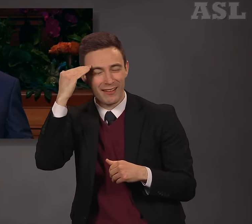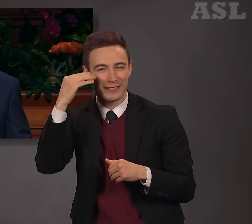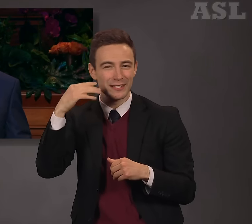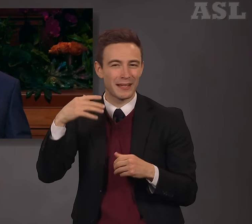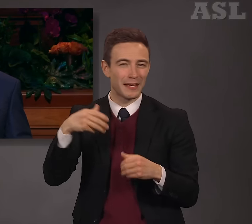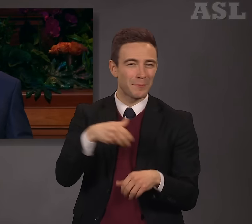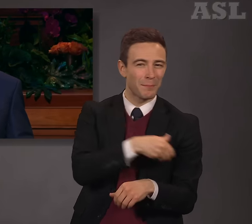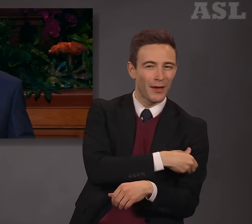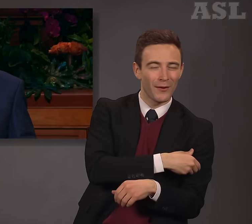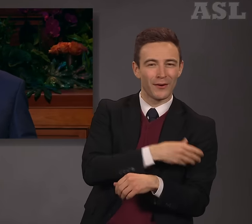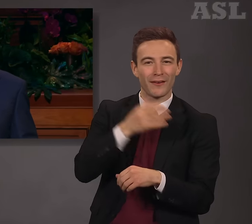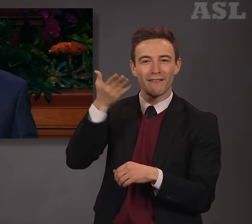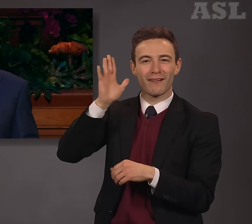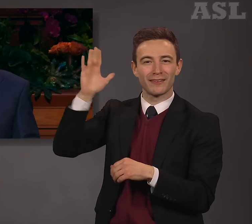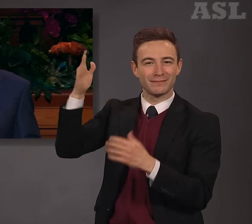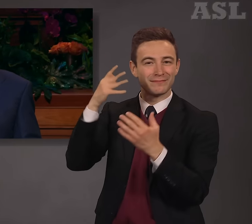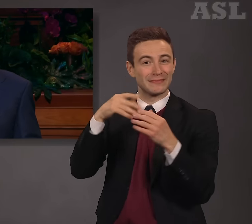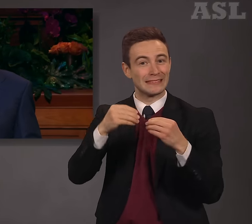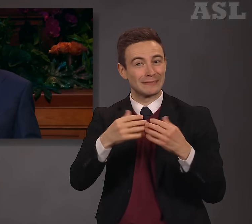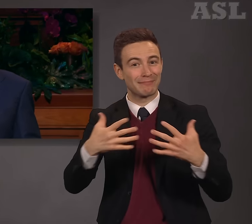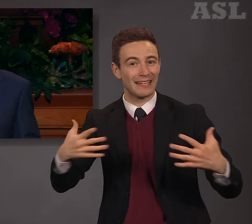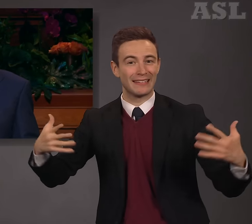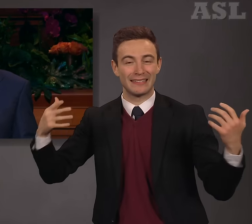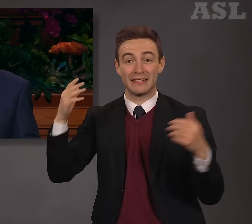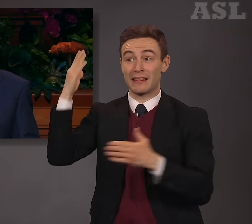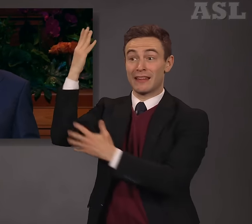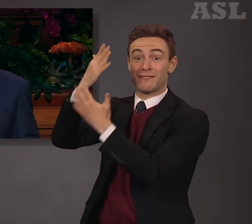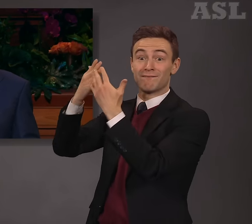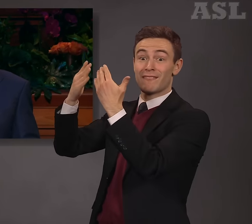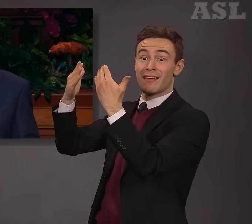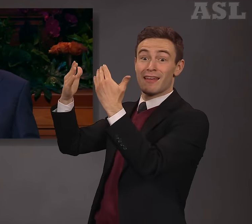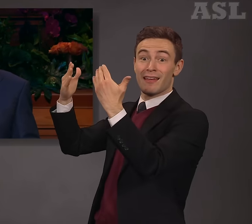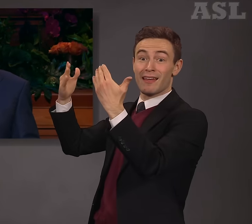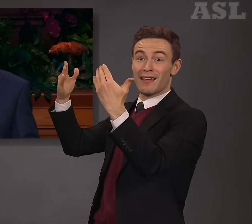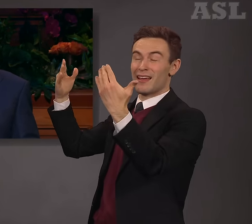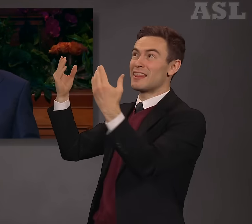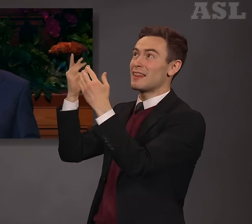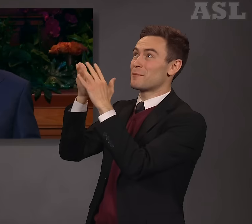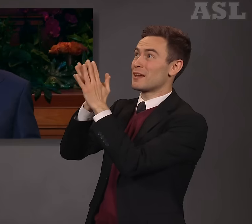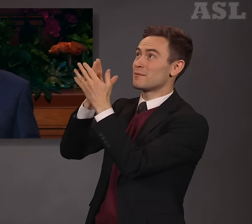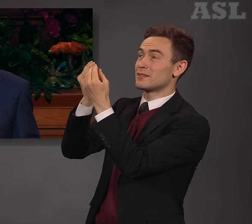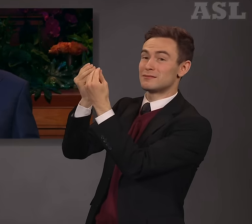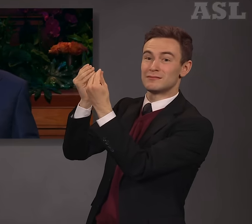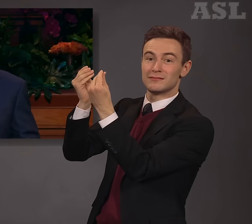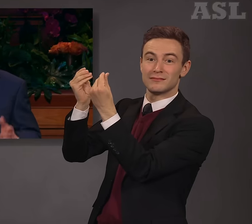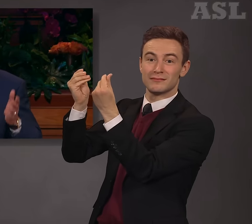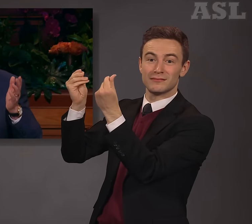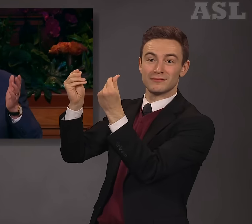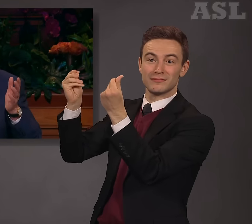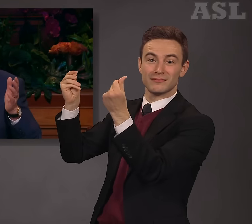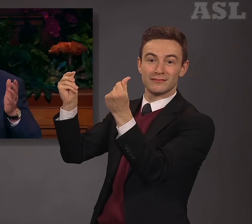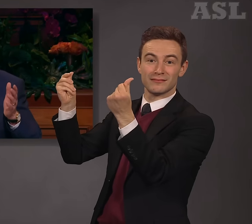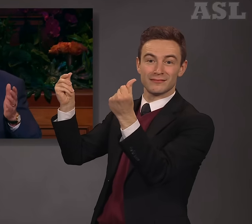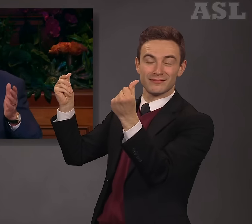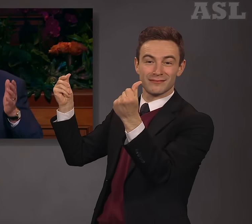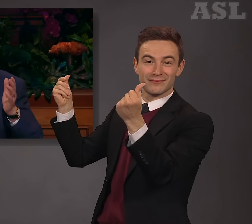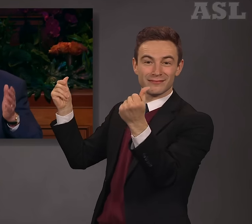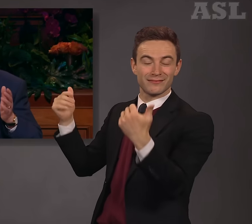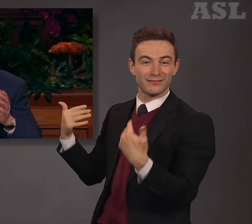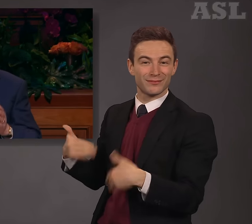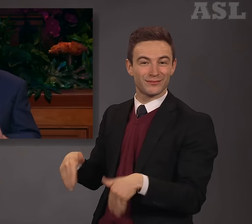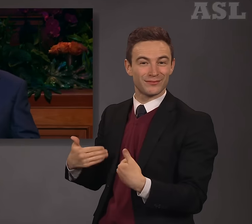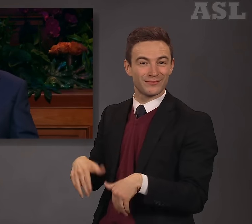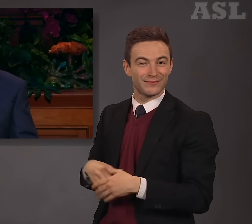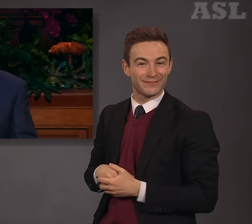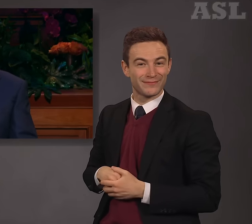are expanding. The veil or the earth is beginning to burst. Have you wondered